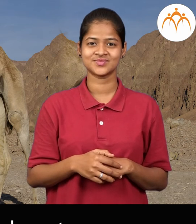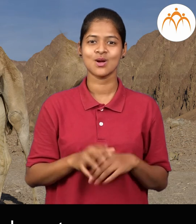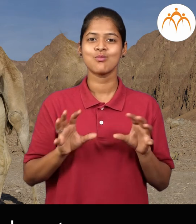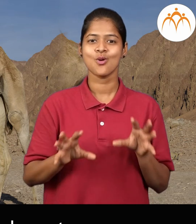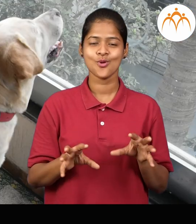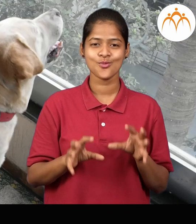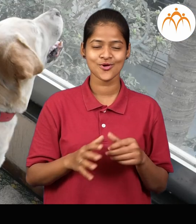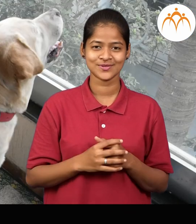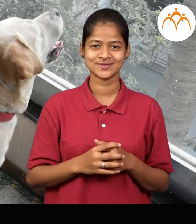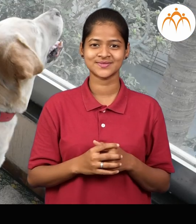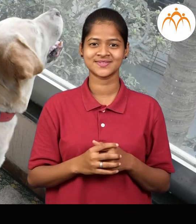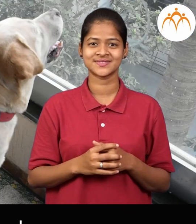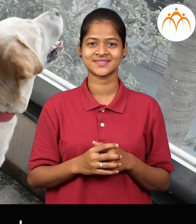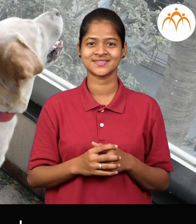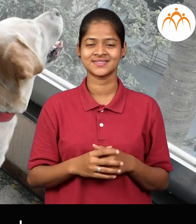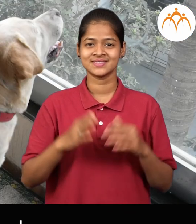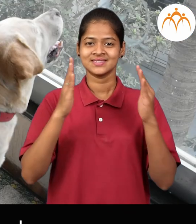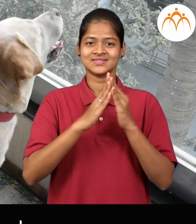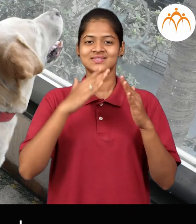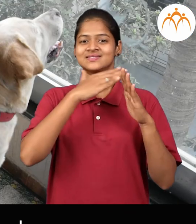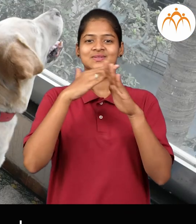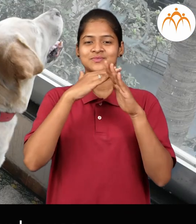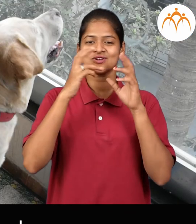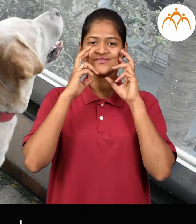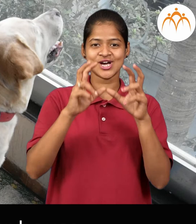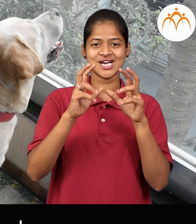Dog. Dogs guard our house.